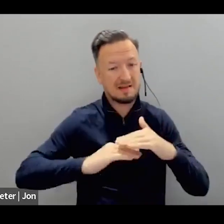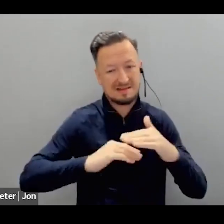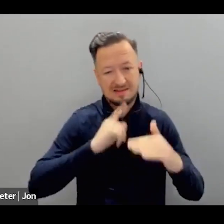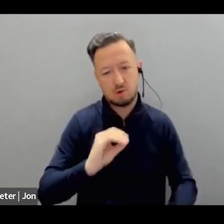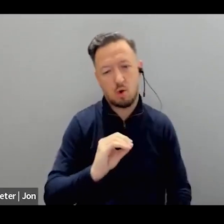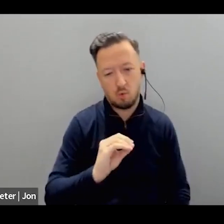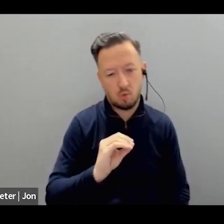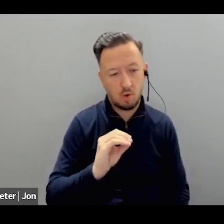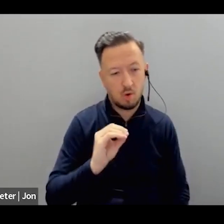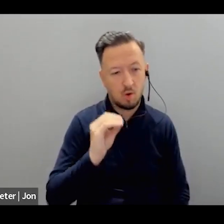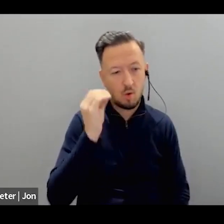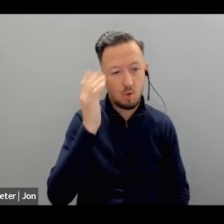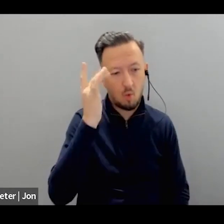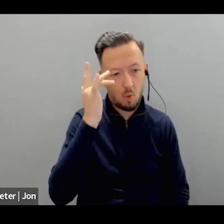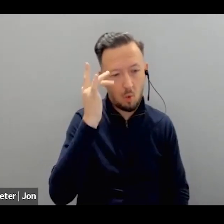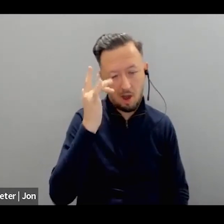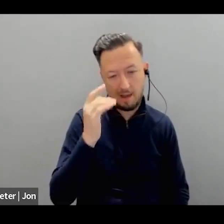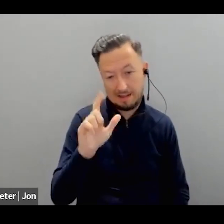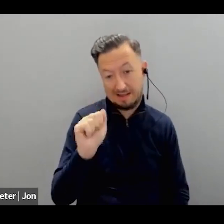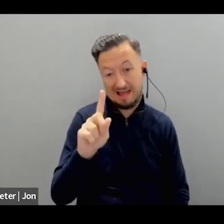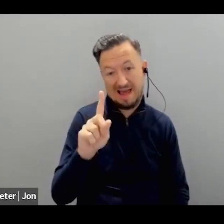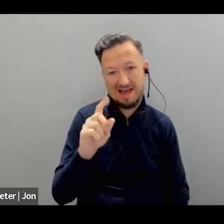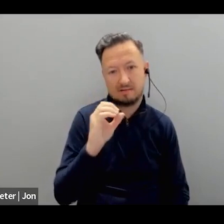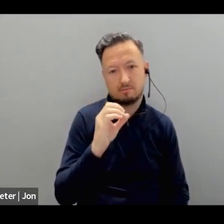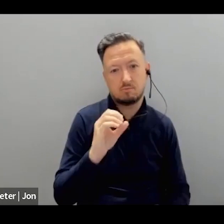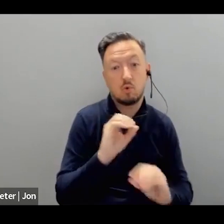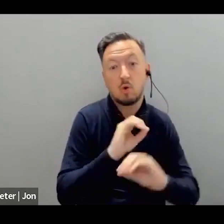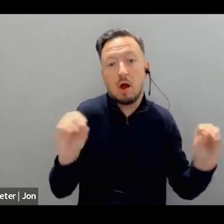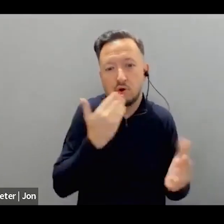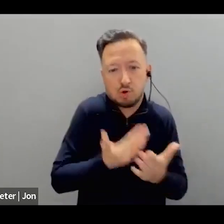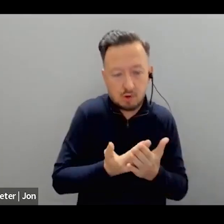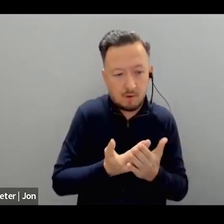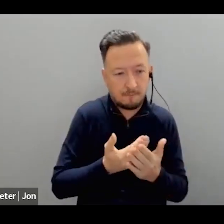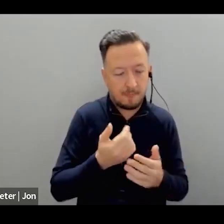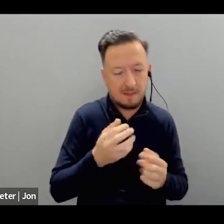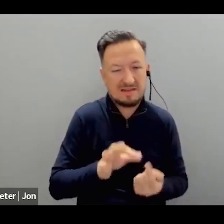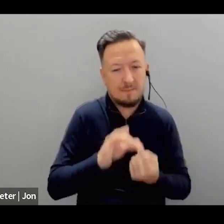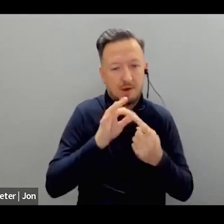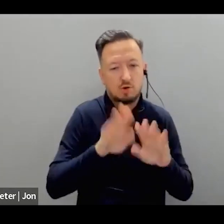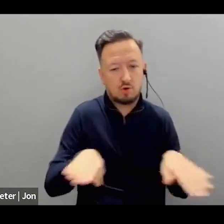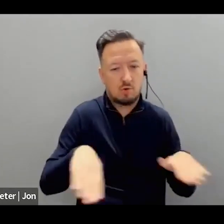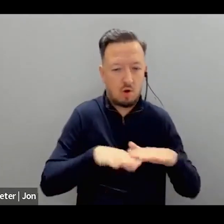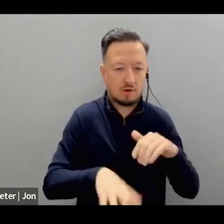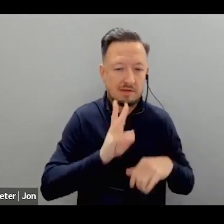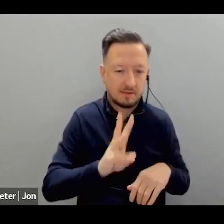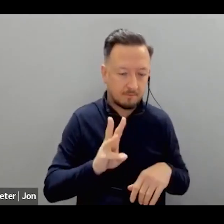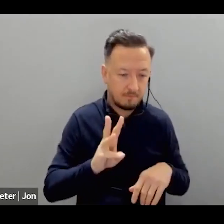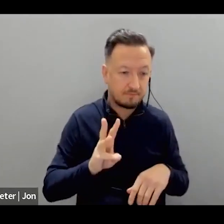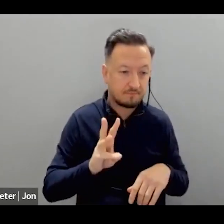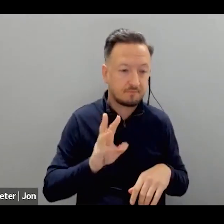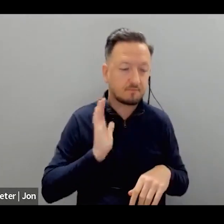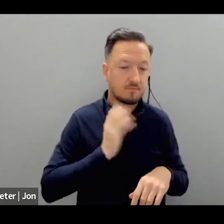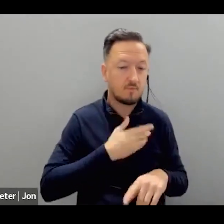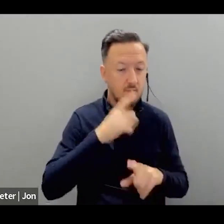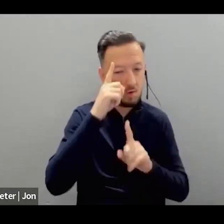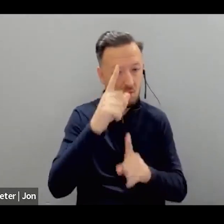because, as we know, no amount of lead is good for anyone, especially children under age of 6. But that is our